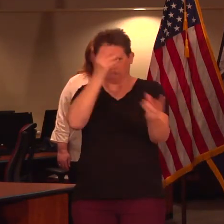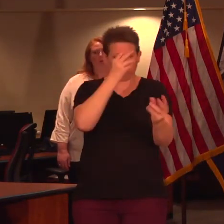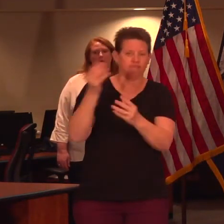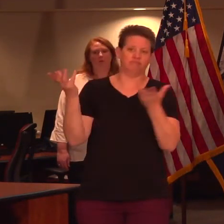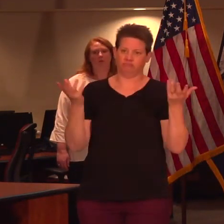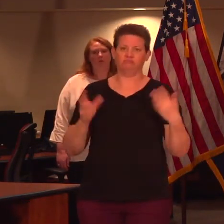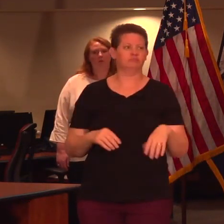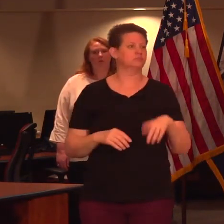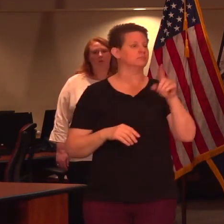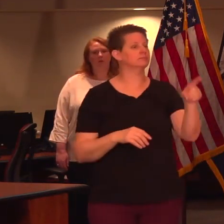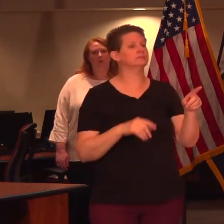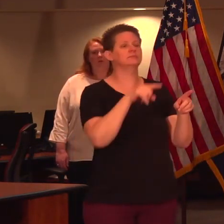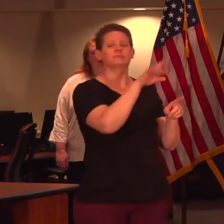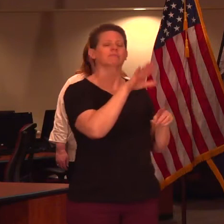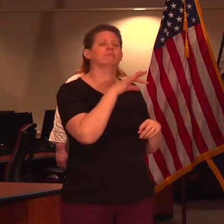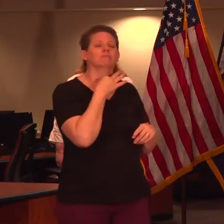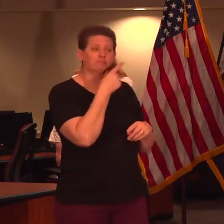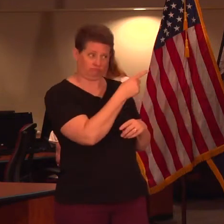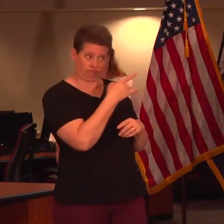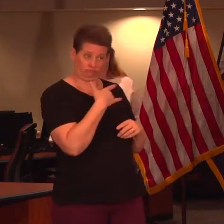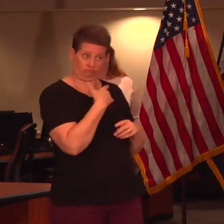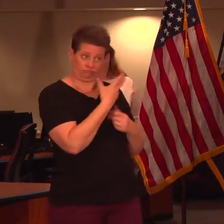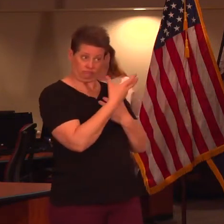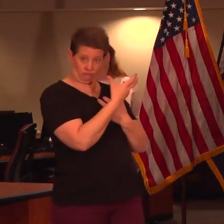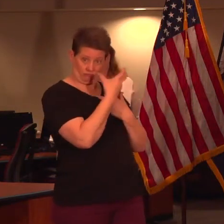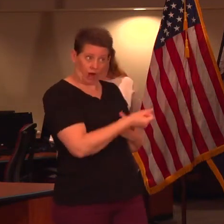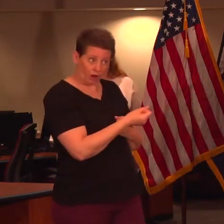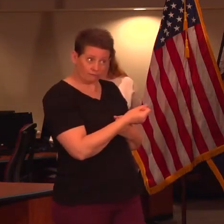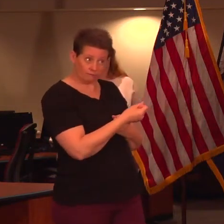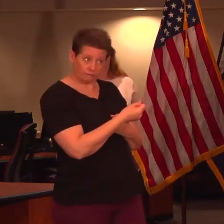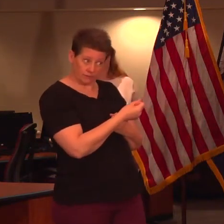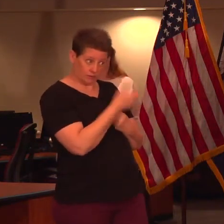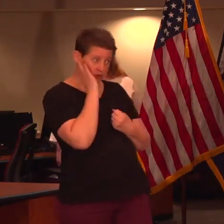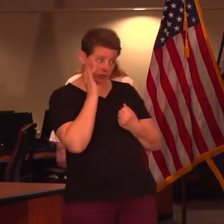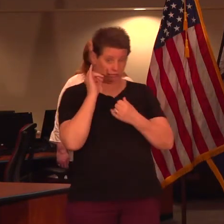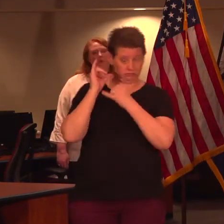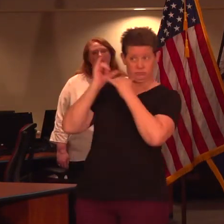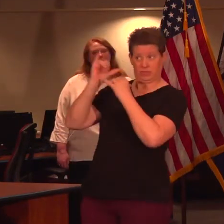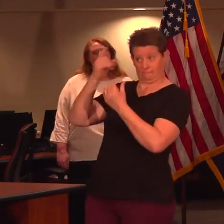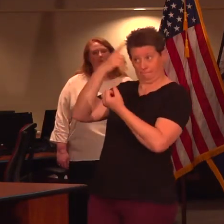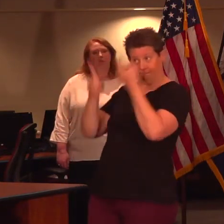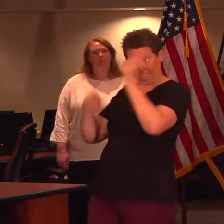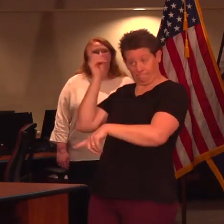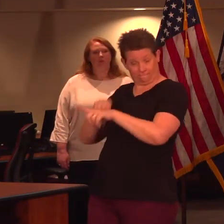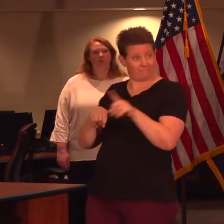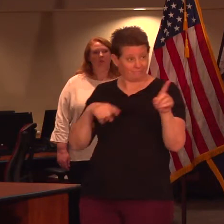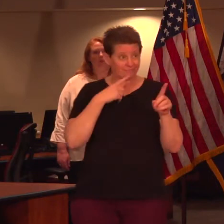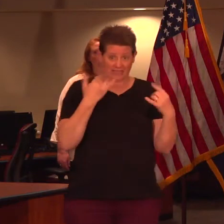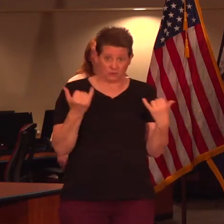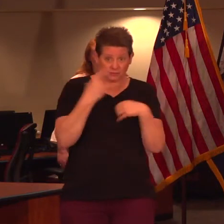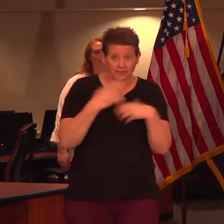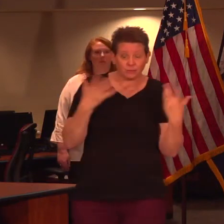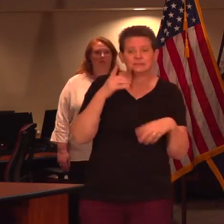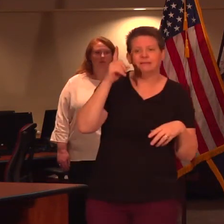see. Yes, ma'am. But are you confident, though, that you're going to be able to be on the same page as Yes, the ma'am. president? Because he said today that it's fake